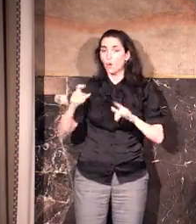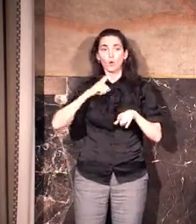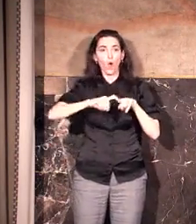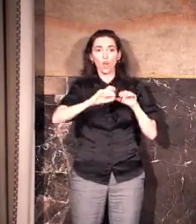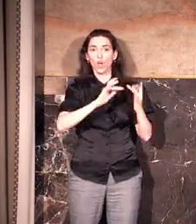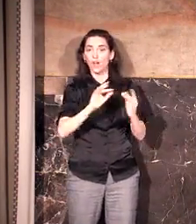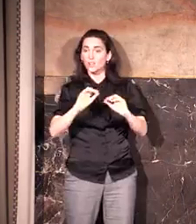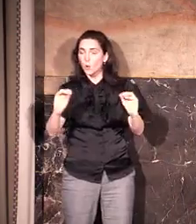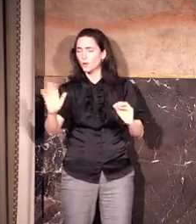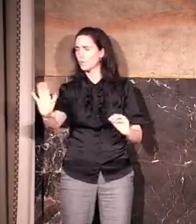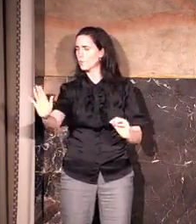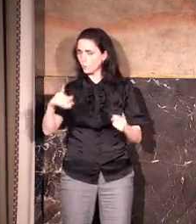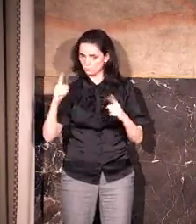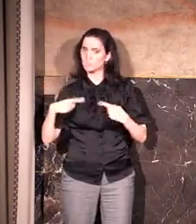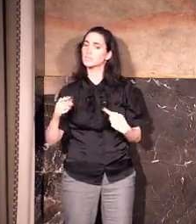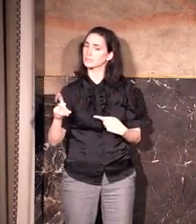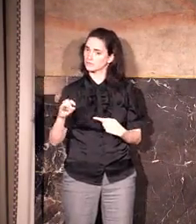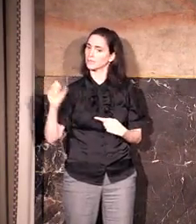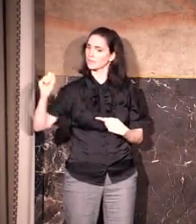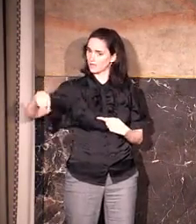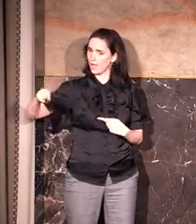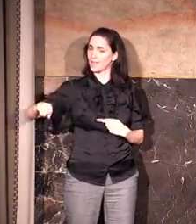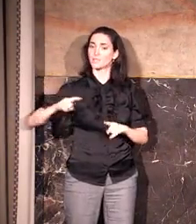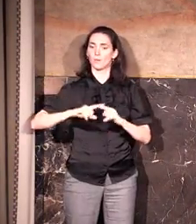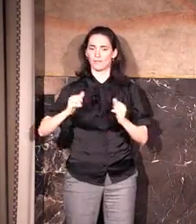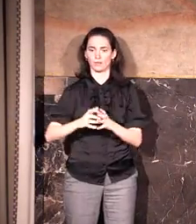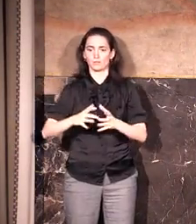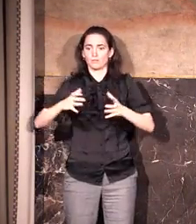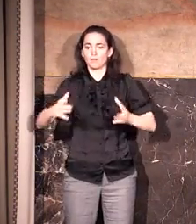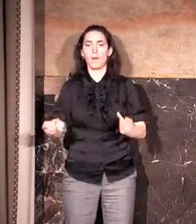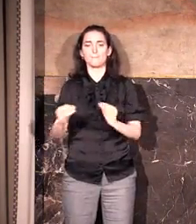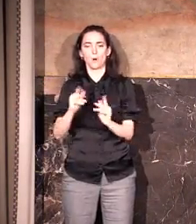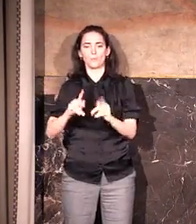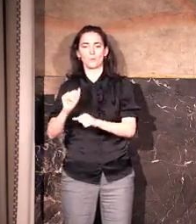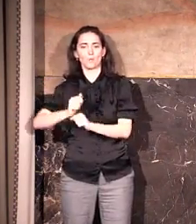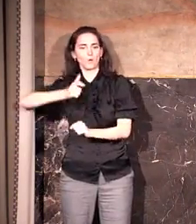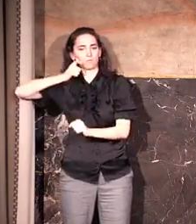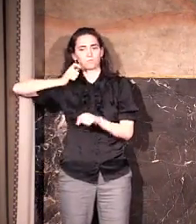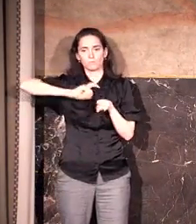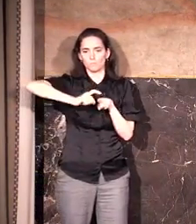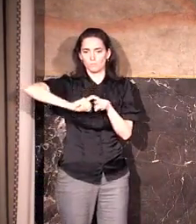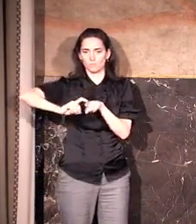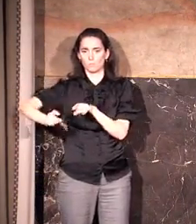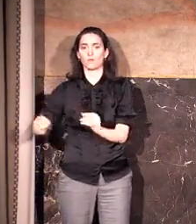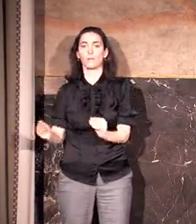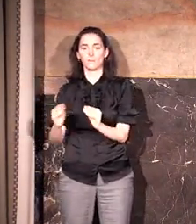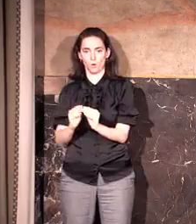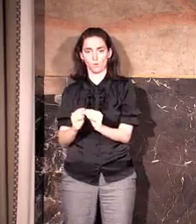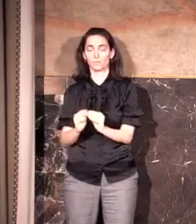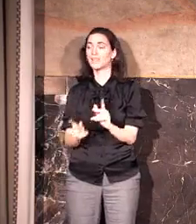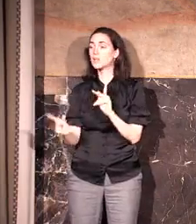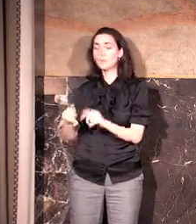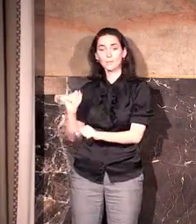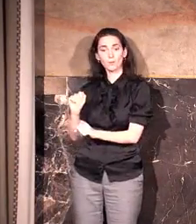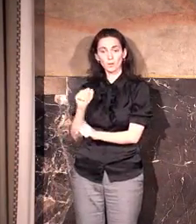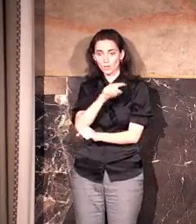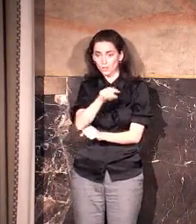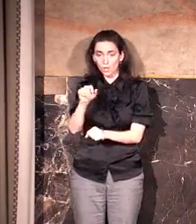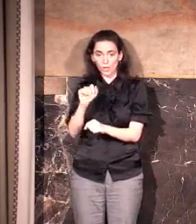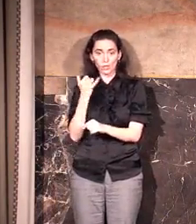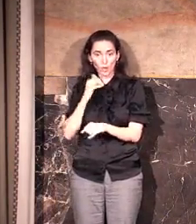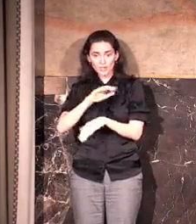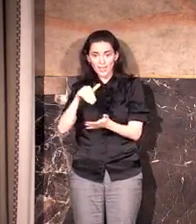have, but we're going to greatly increase our capacity to do that. These call centers are Louisiana companies